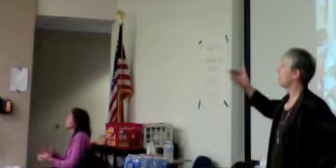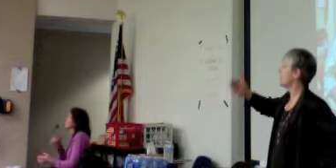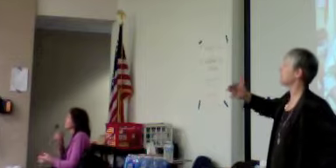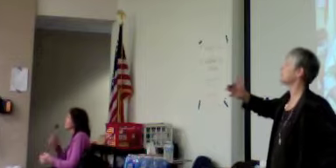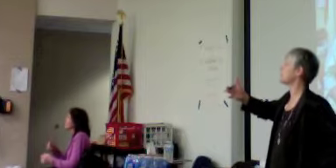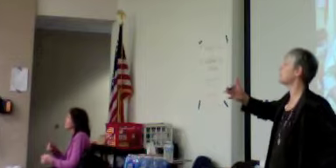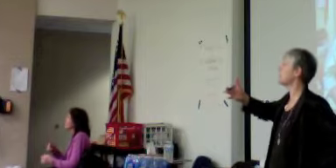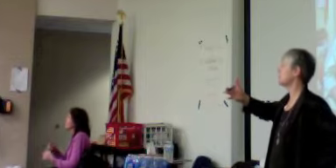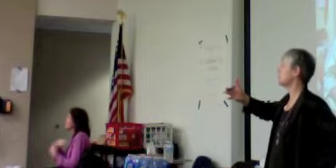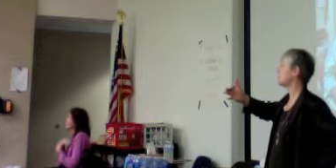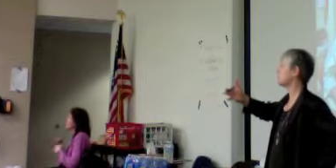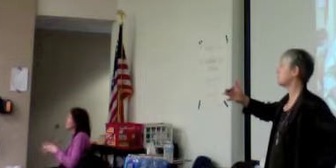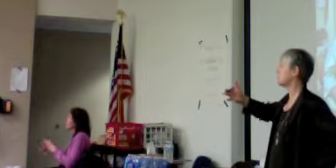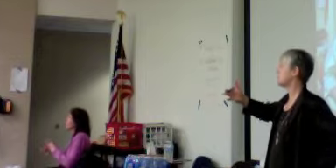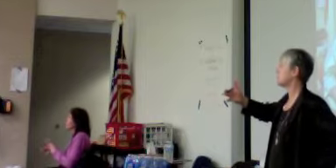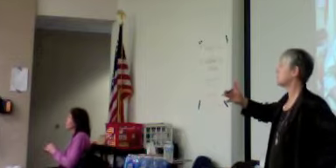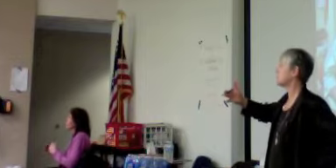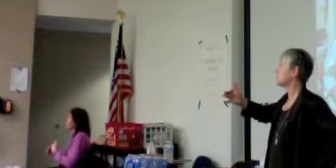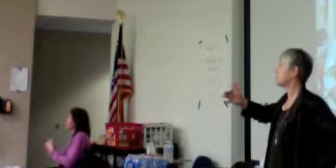relevance to how he thinks about his school.